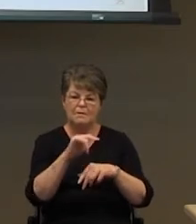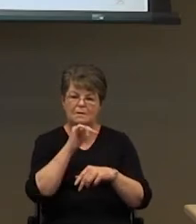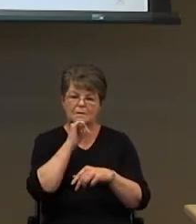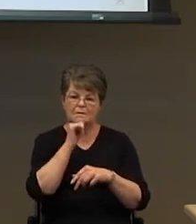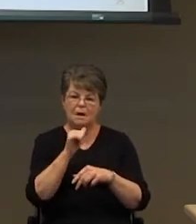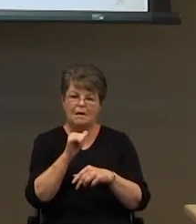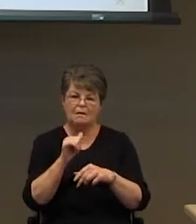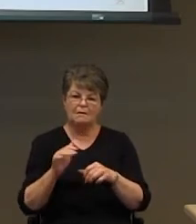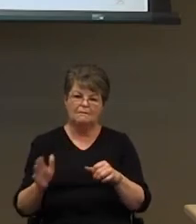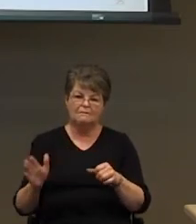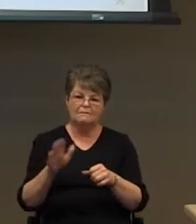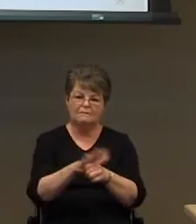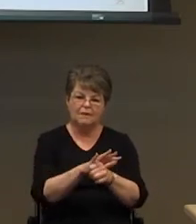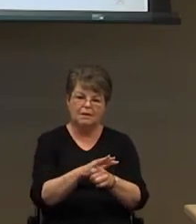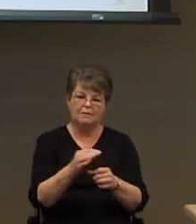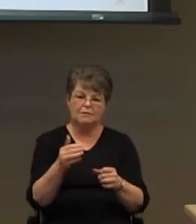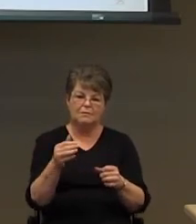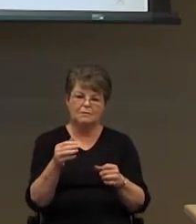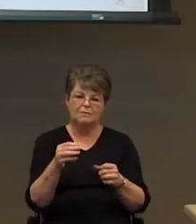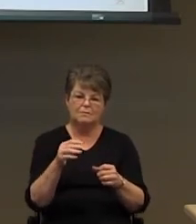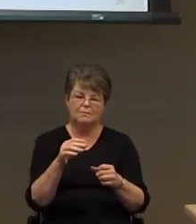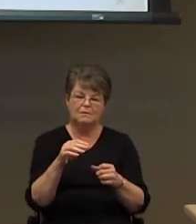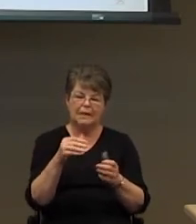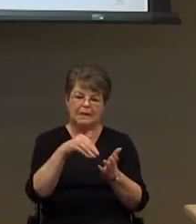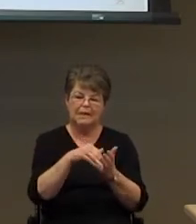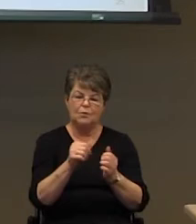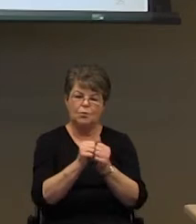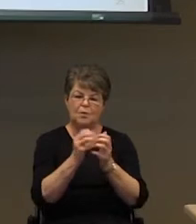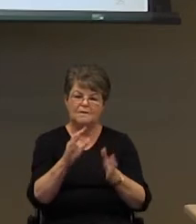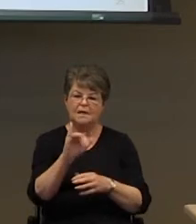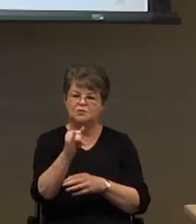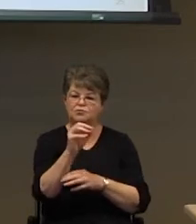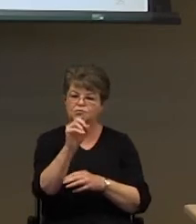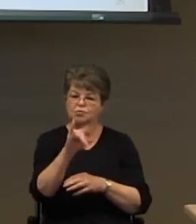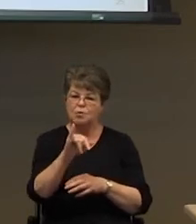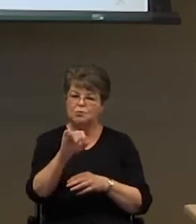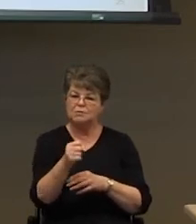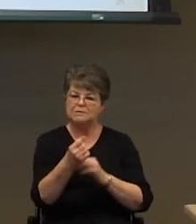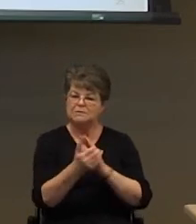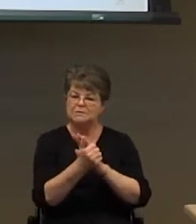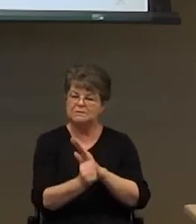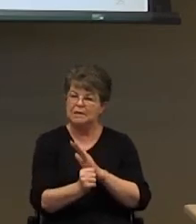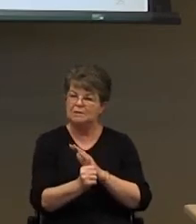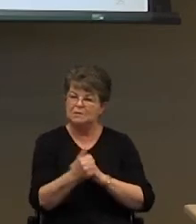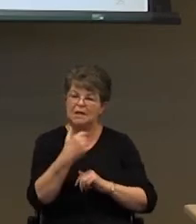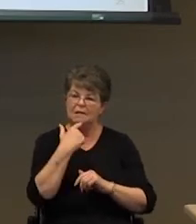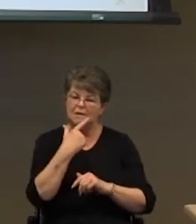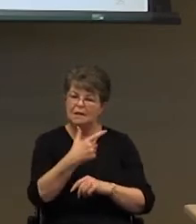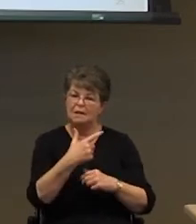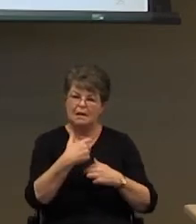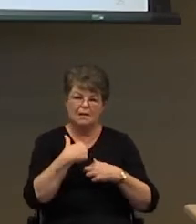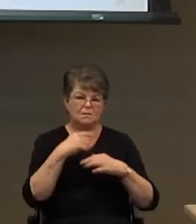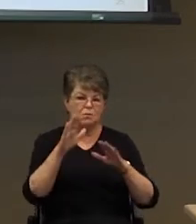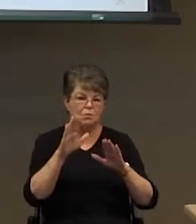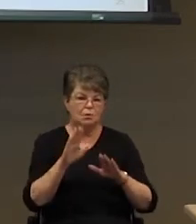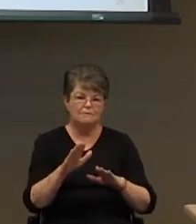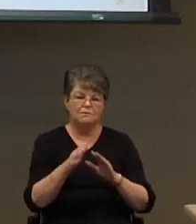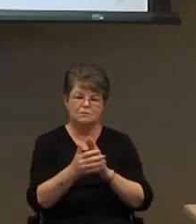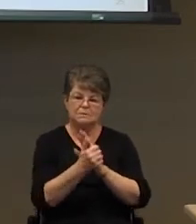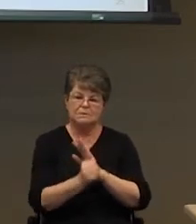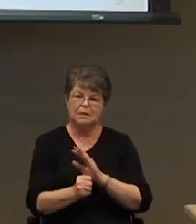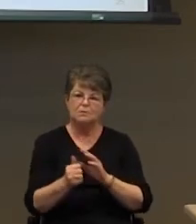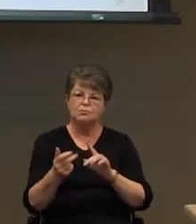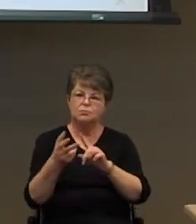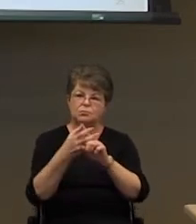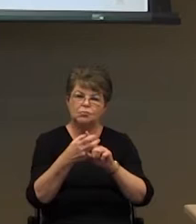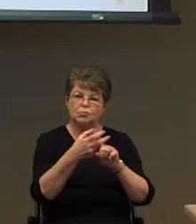like Jody in place to make it happen. I think that Jody's skill sets are substantial in recruitment and